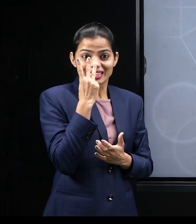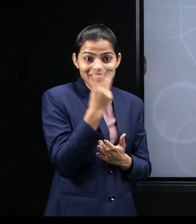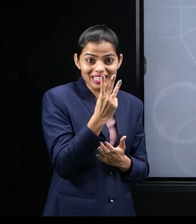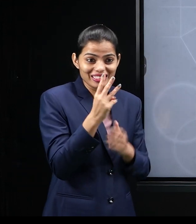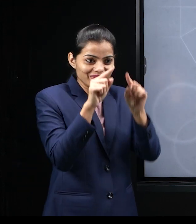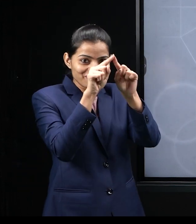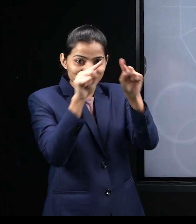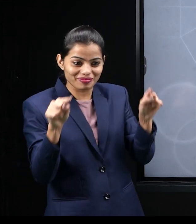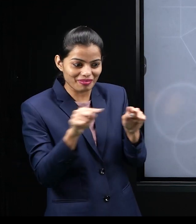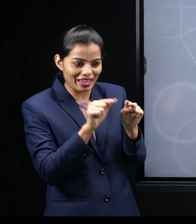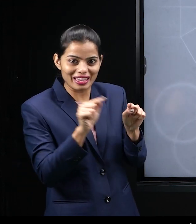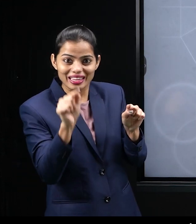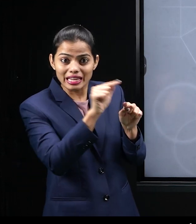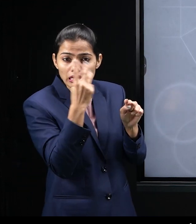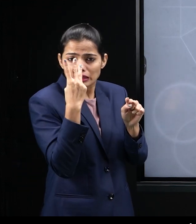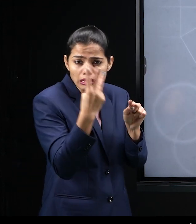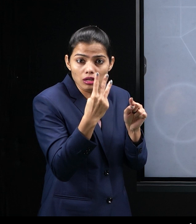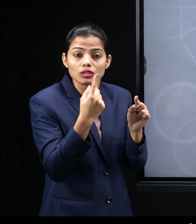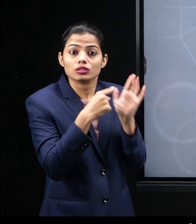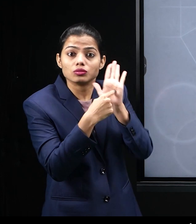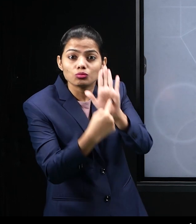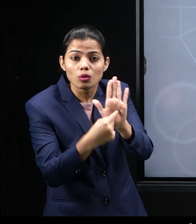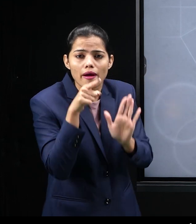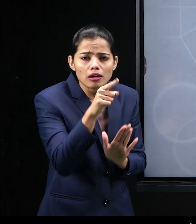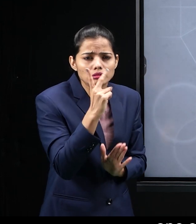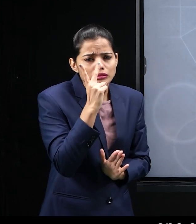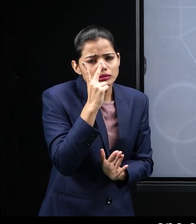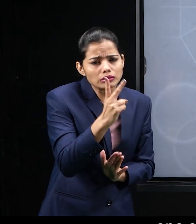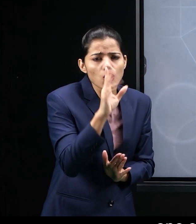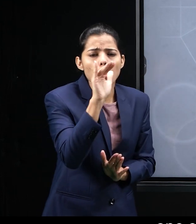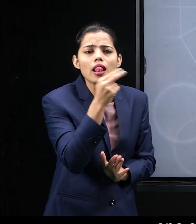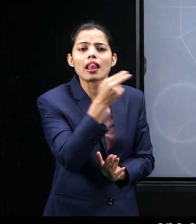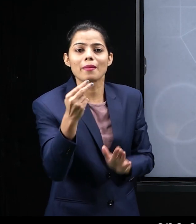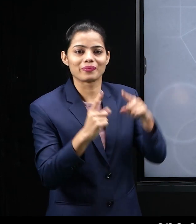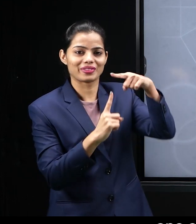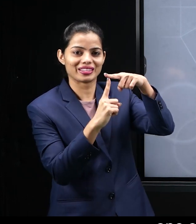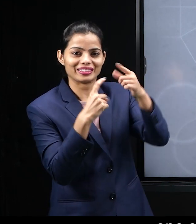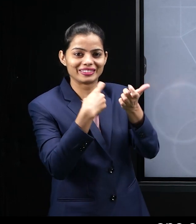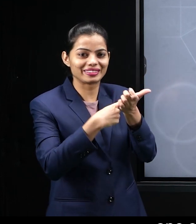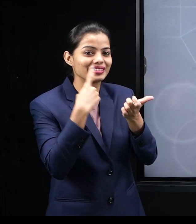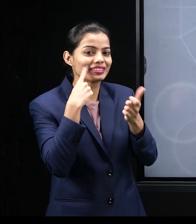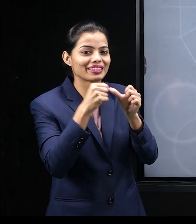The three side sign you see are called triangles, one of the most fundamental shapes in